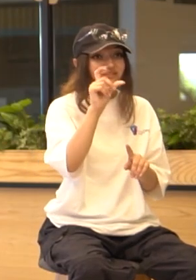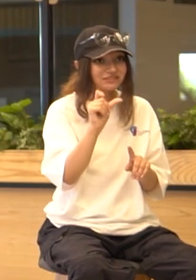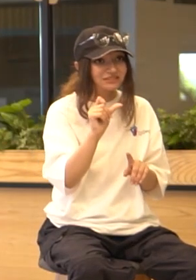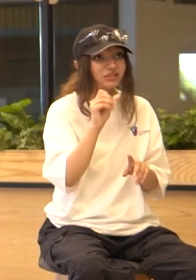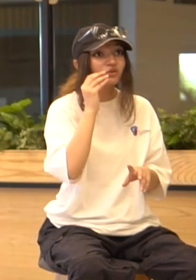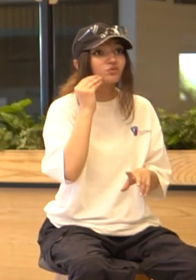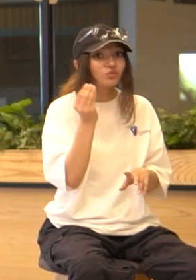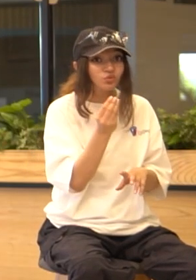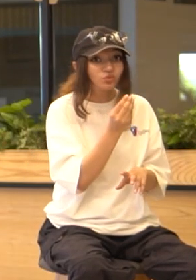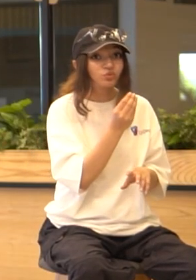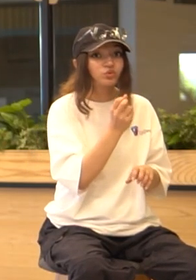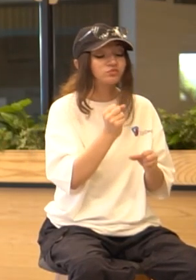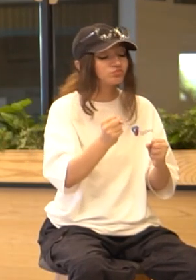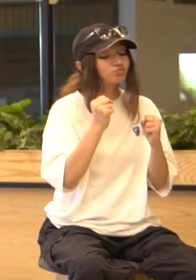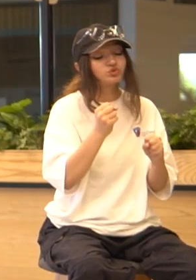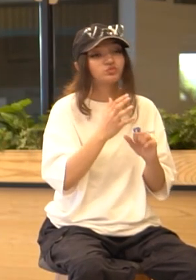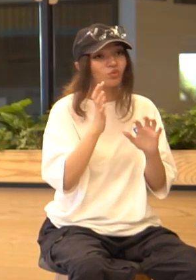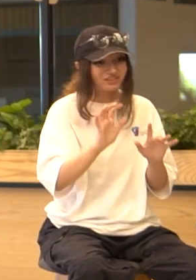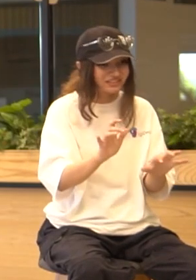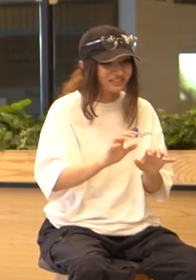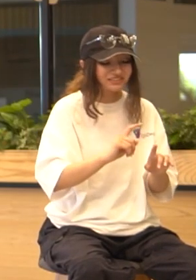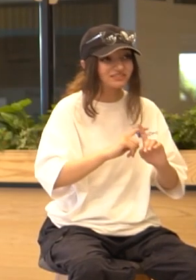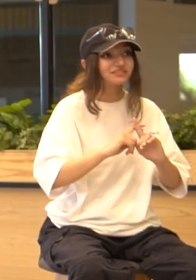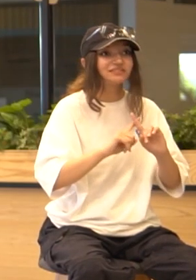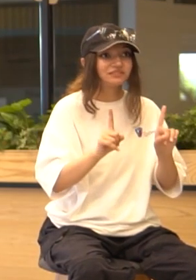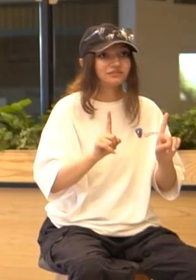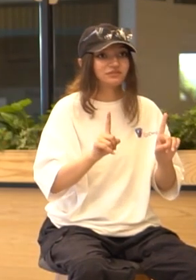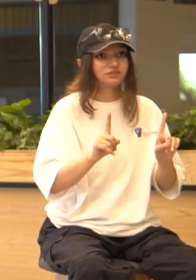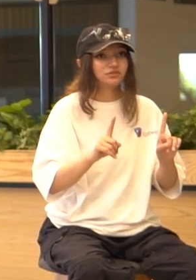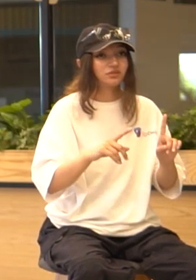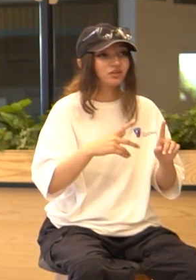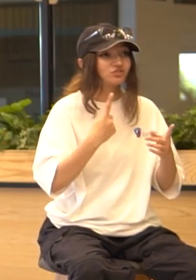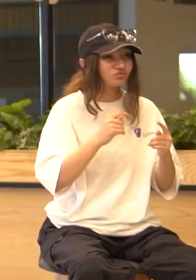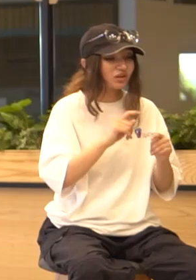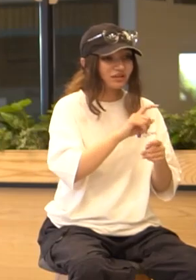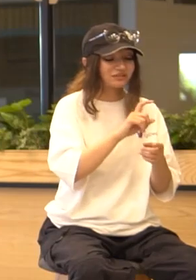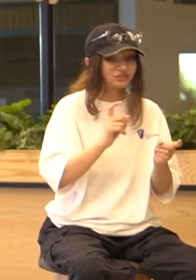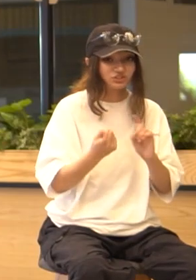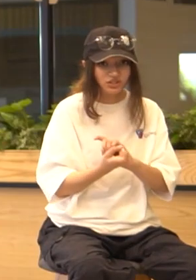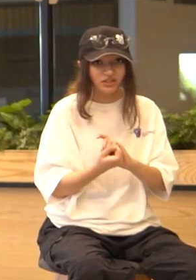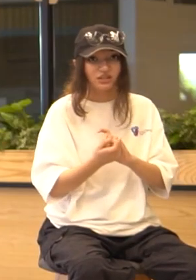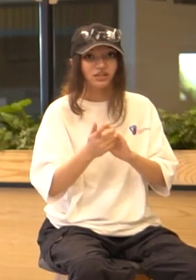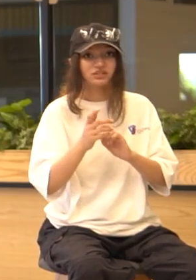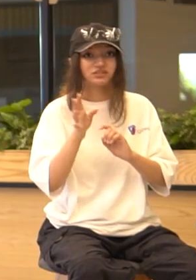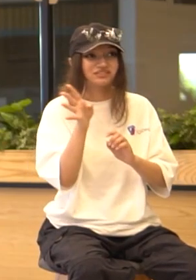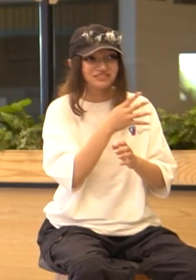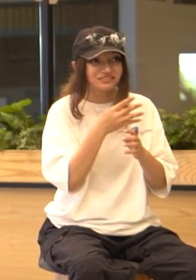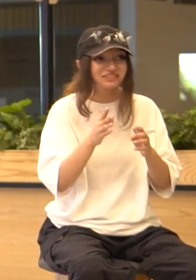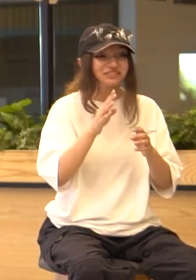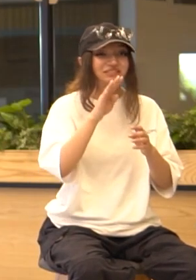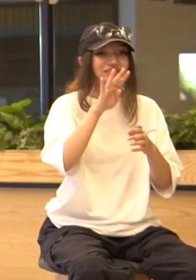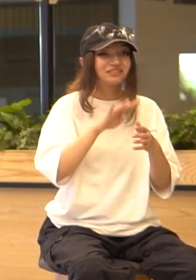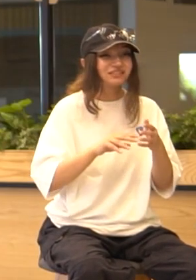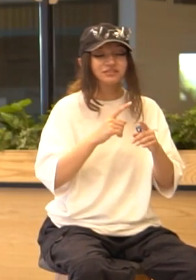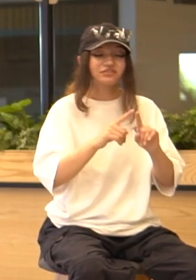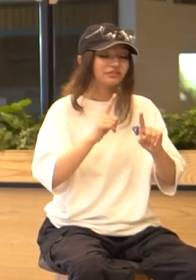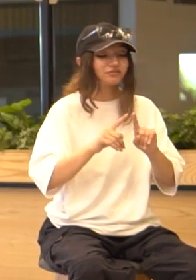to actually type out of the font in Illustrator. You had to go through like Photoshop and whatnot. It was